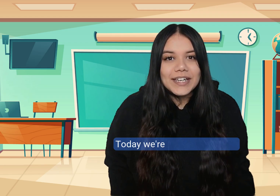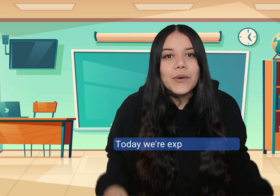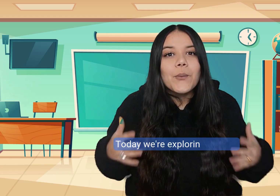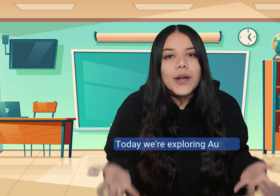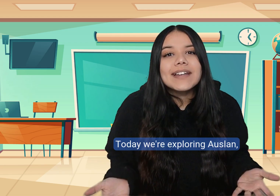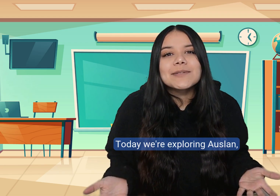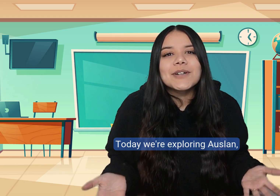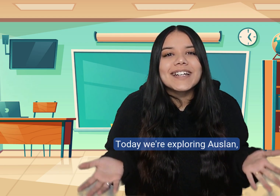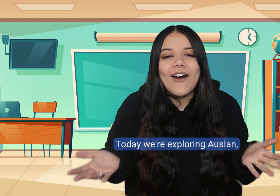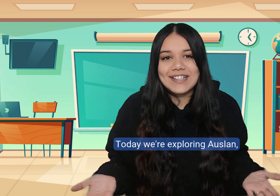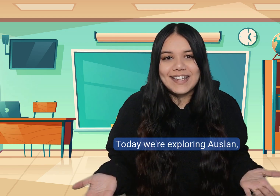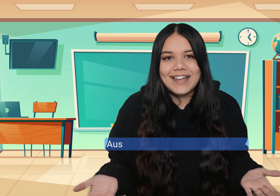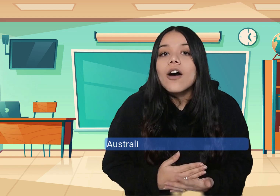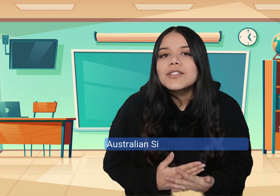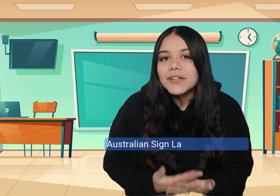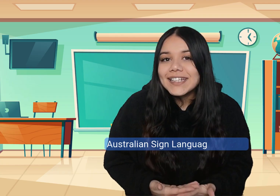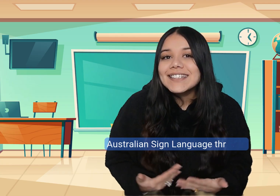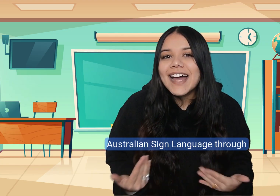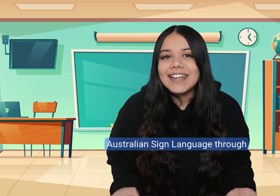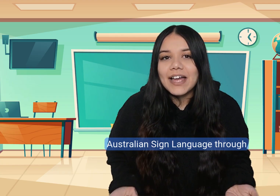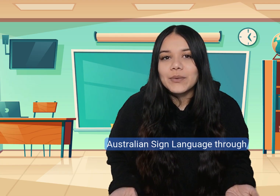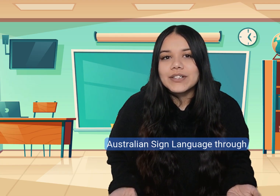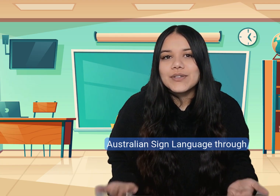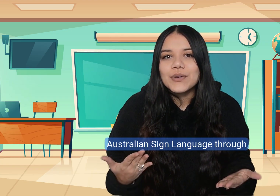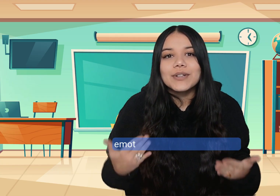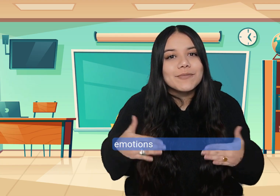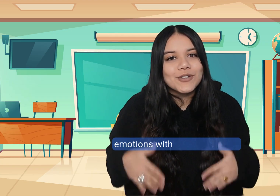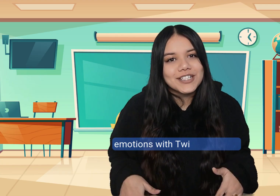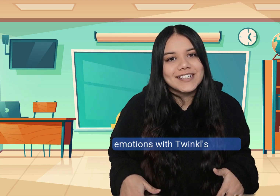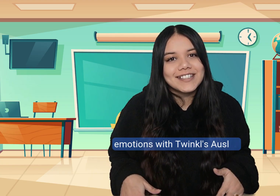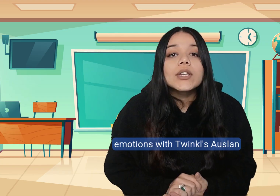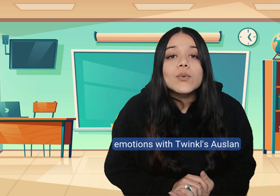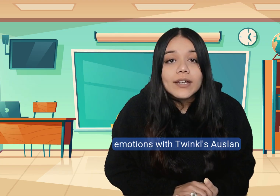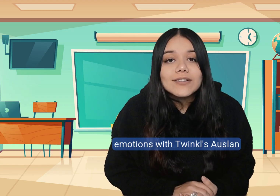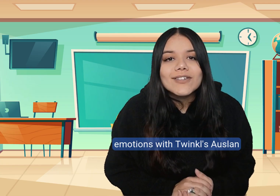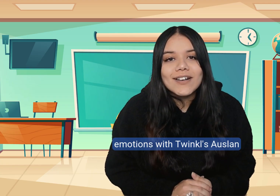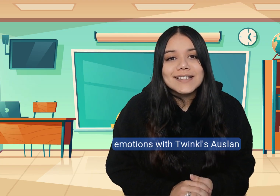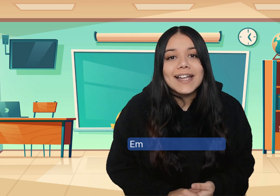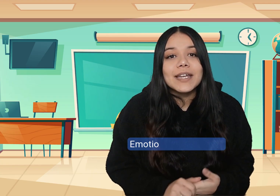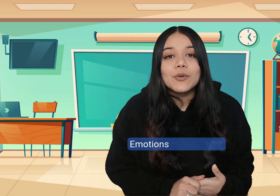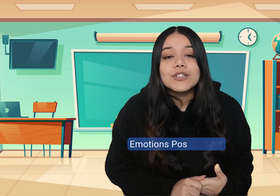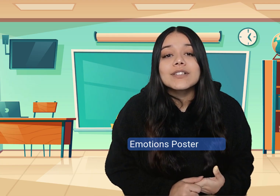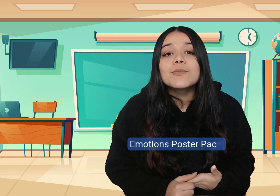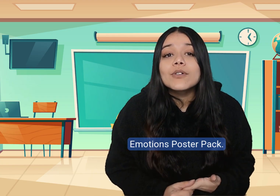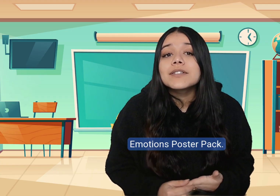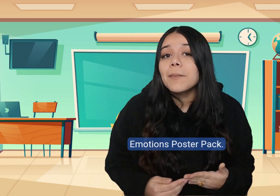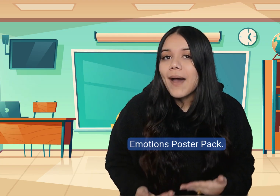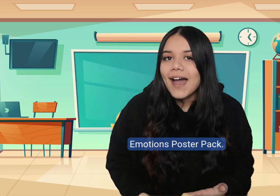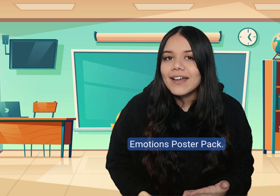Today, we're exploring Auslan, Australian Sign Language through emotions, with Twinkle's Auslan Emotions poster pack,